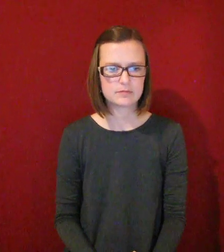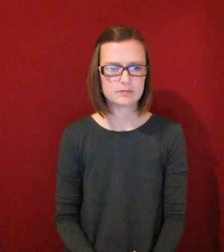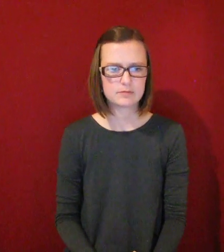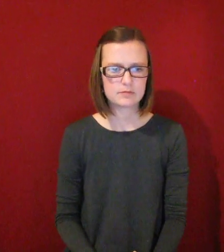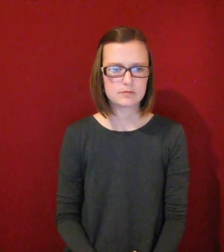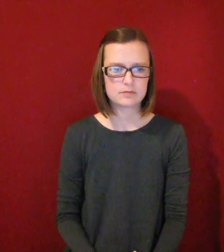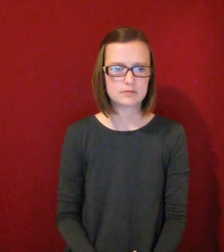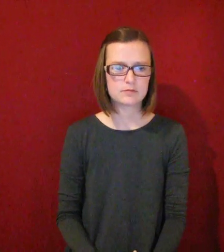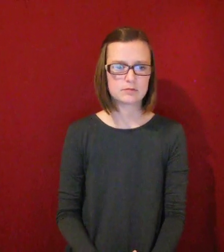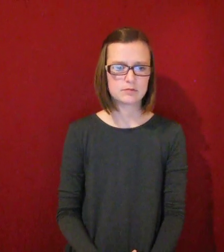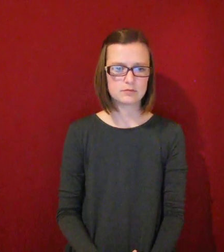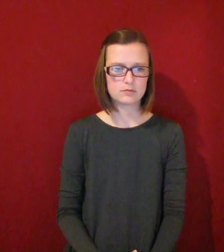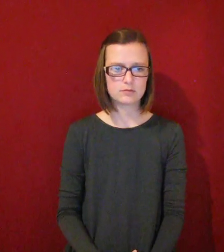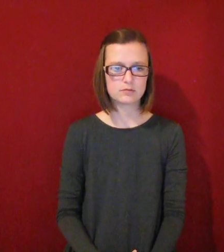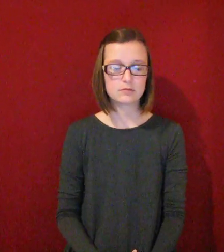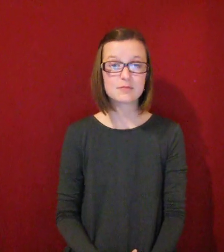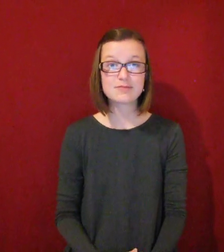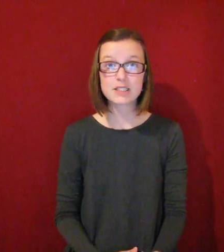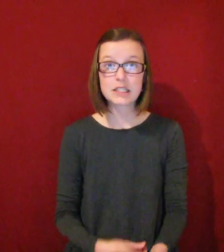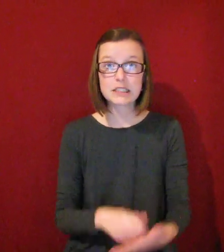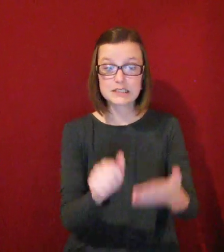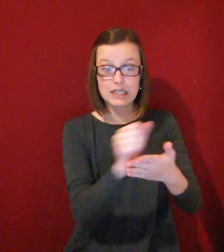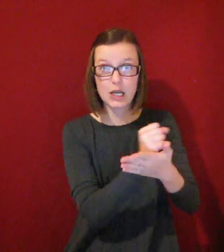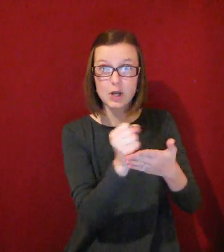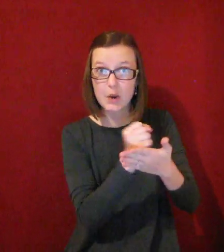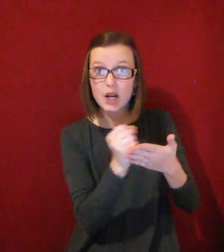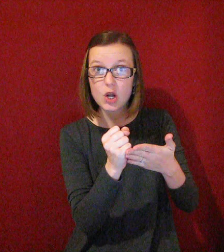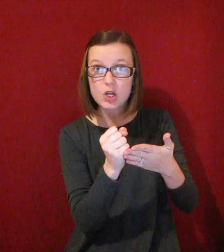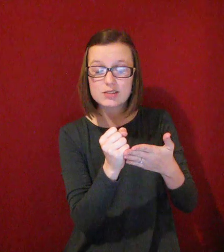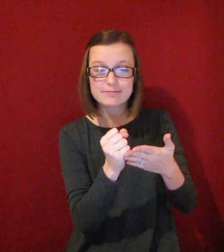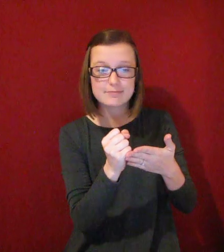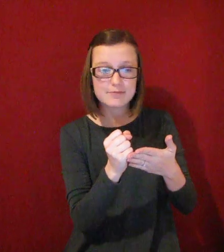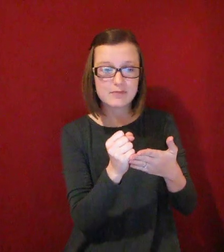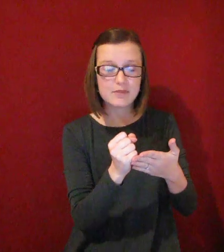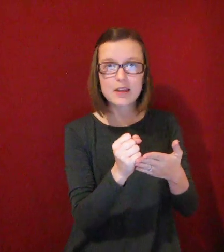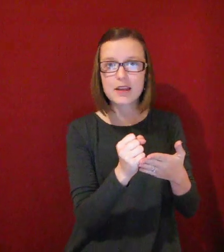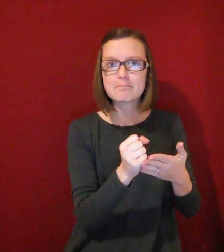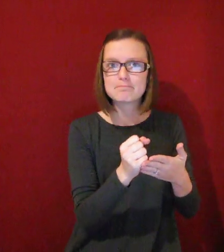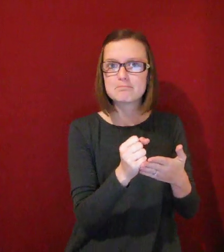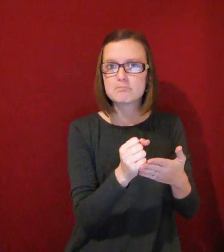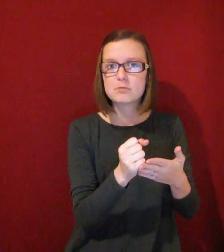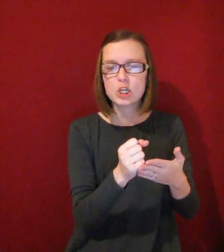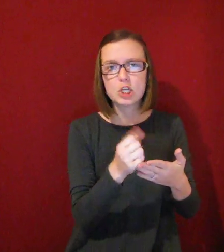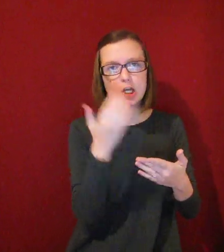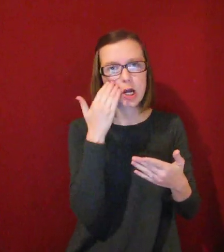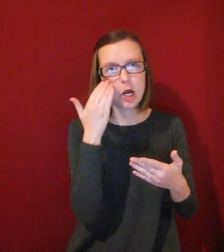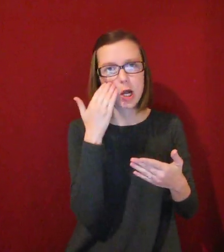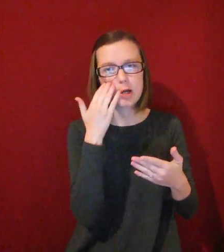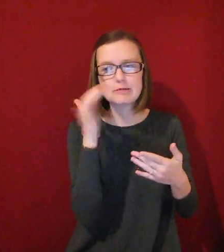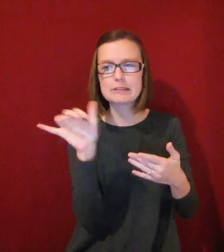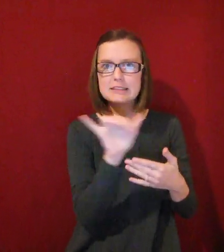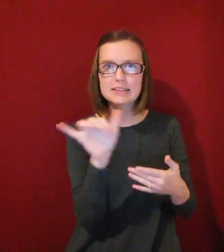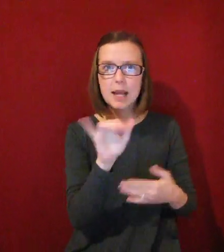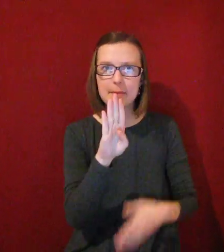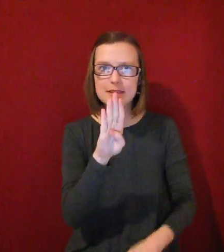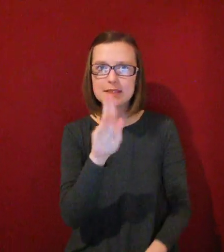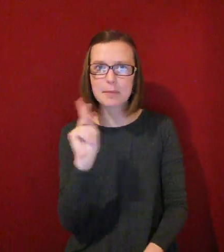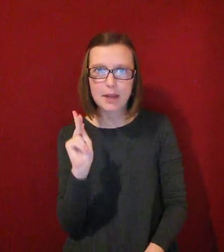They look like a debit card that you would normally use like a bank or credit card, and it's the same type of thing, you just have a specific value